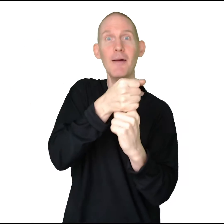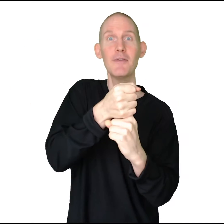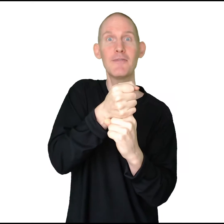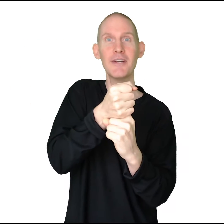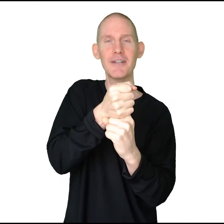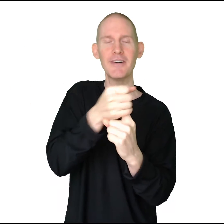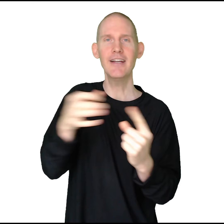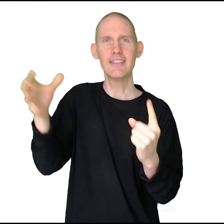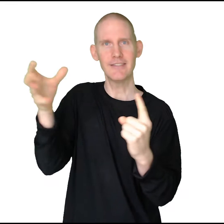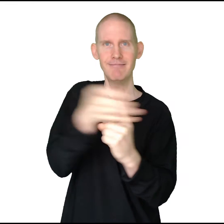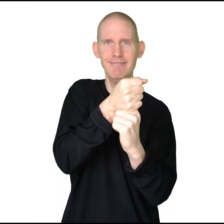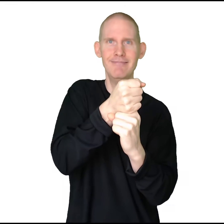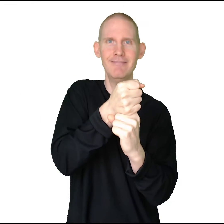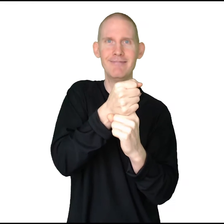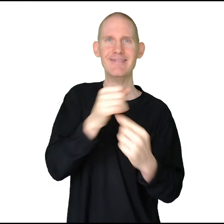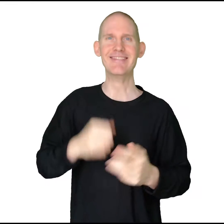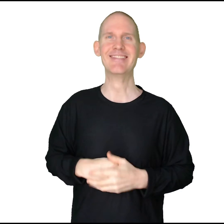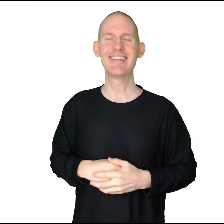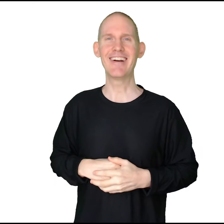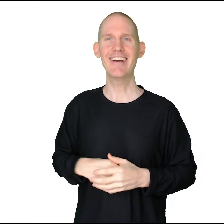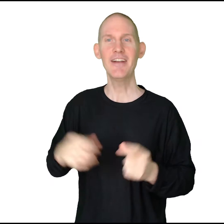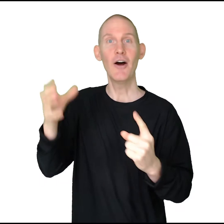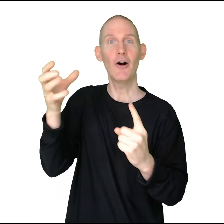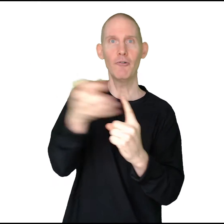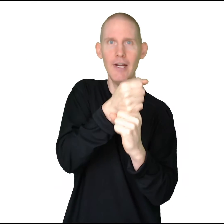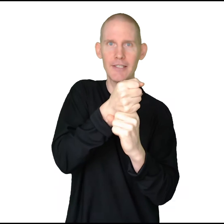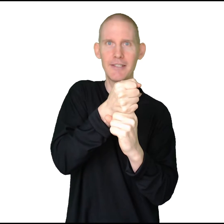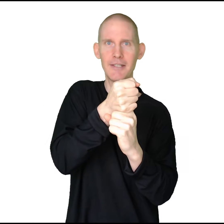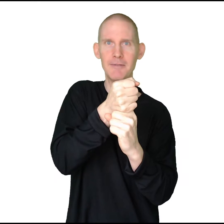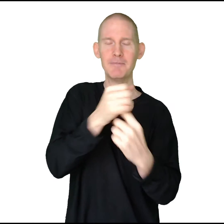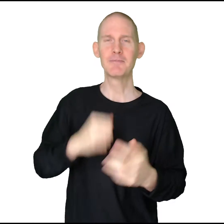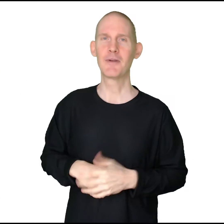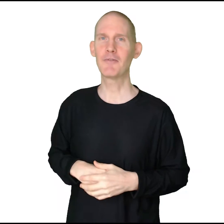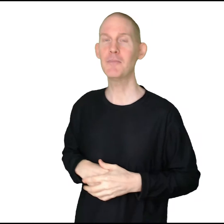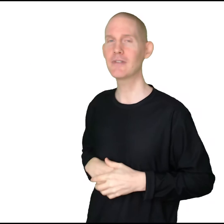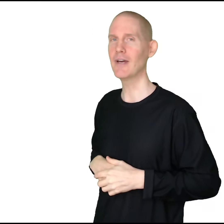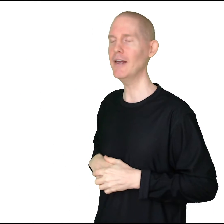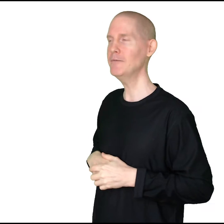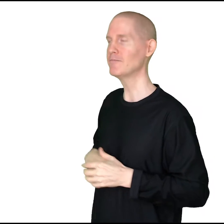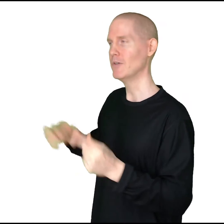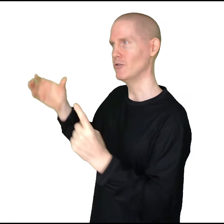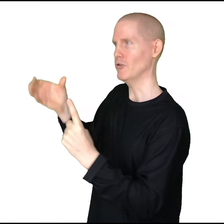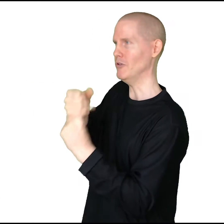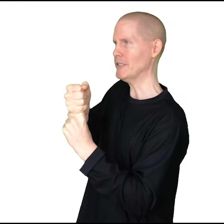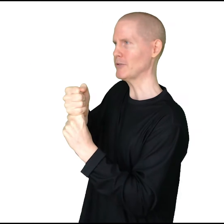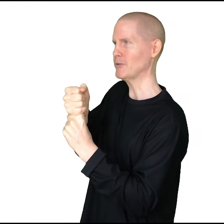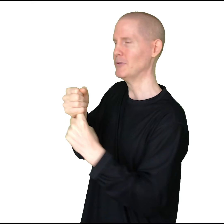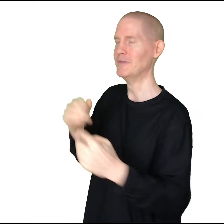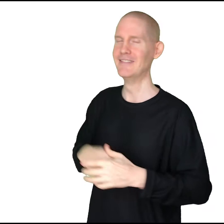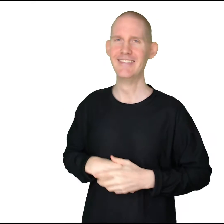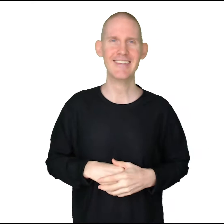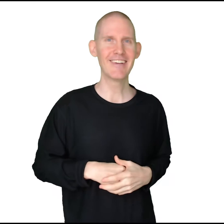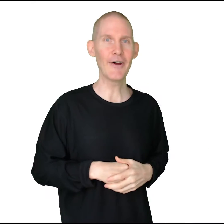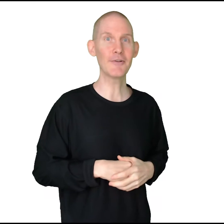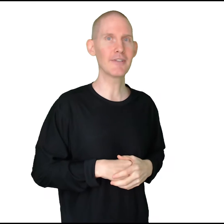grab the finger, right? Right? Arrest. From the side, arrest. Other